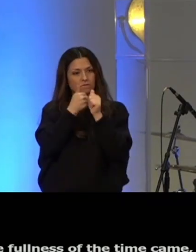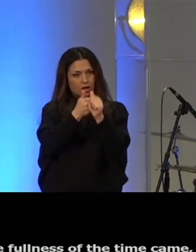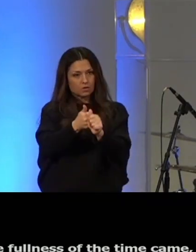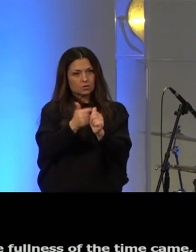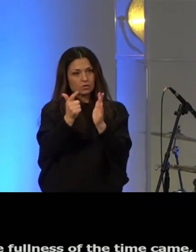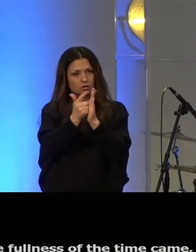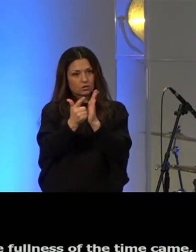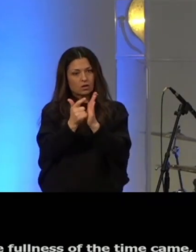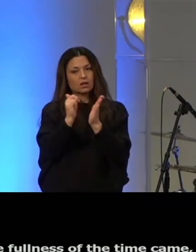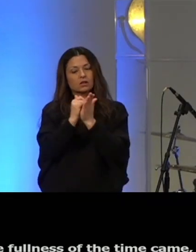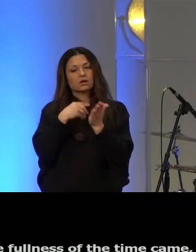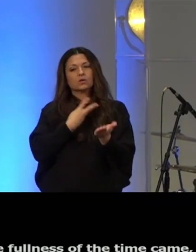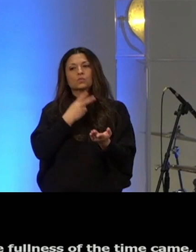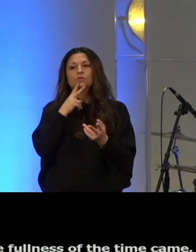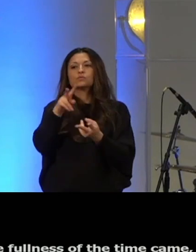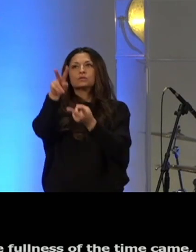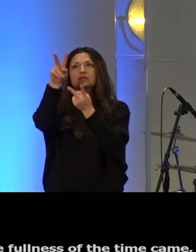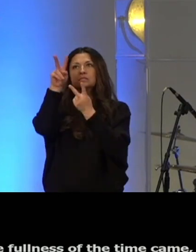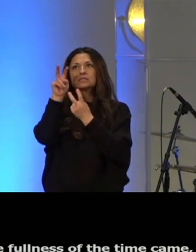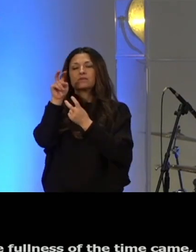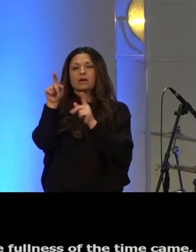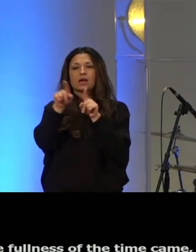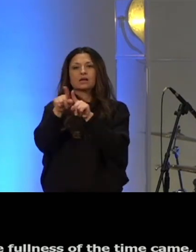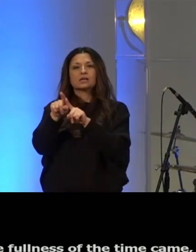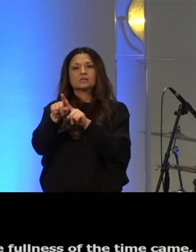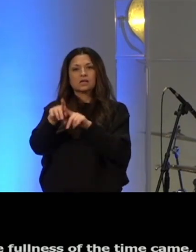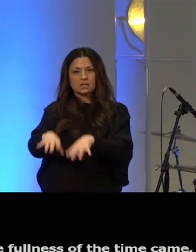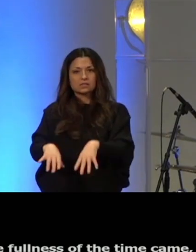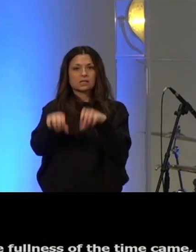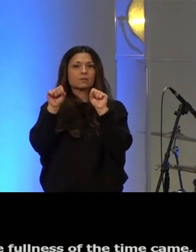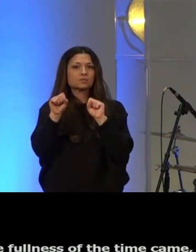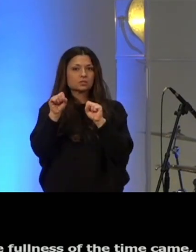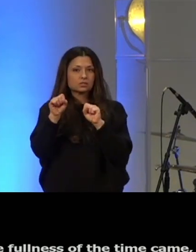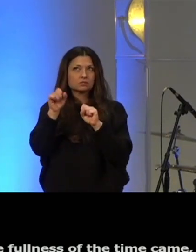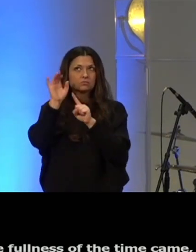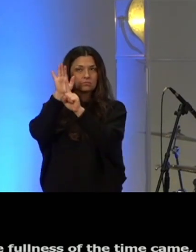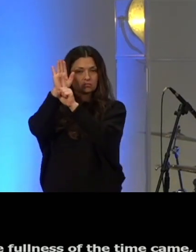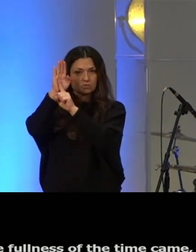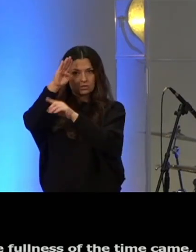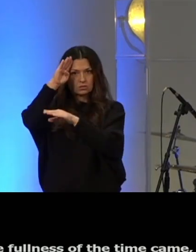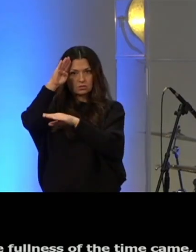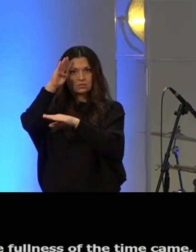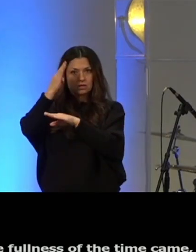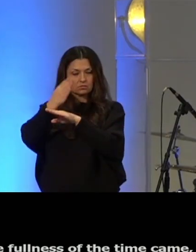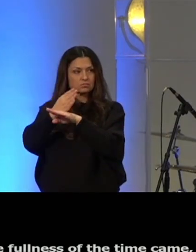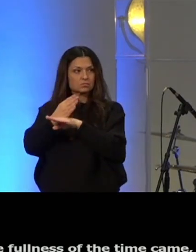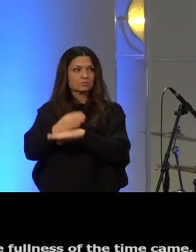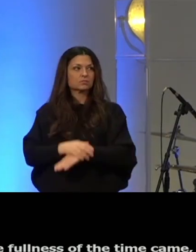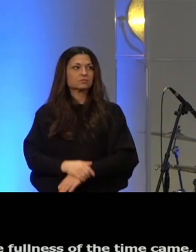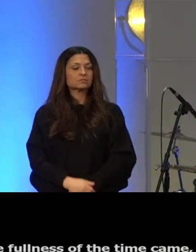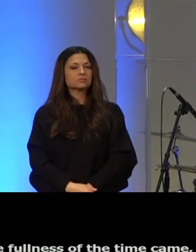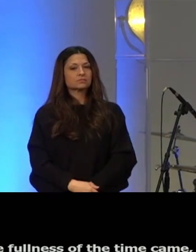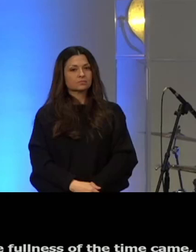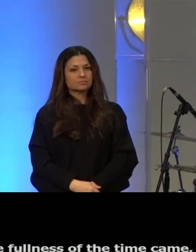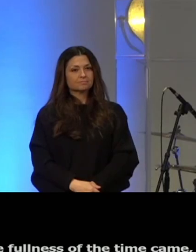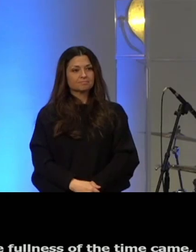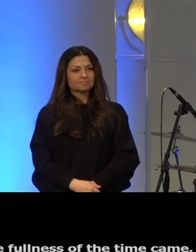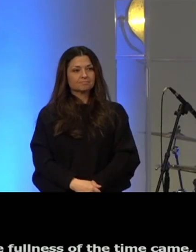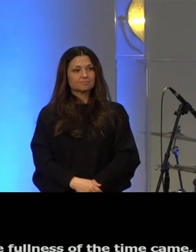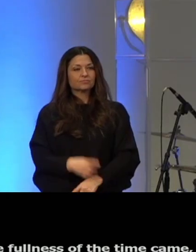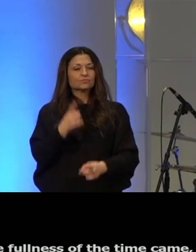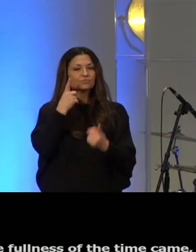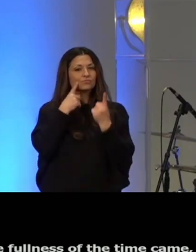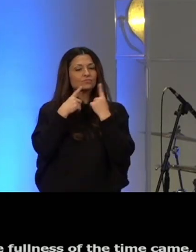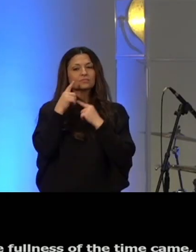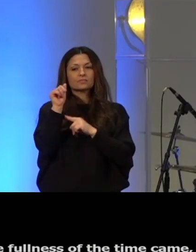might receive adoption as sons. Because you were sons, God has sent forth the spirit of his son into our hearts, crying, Abba,